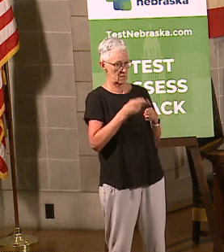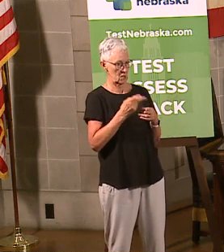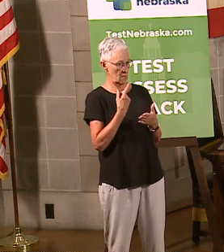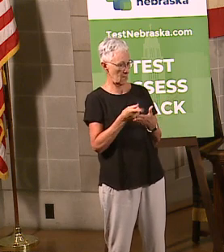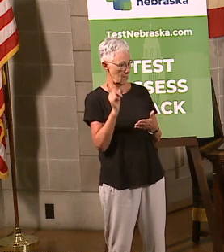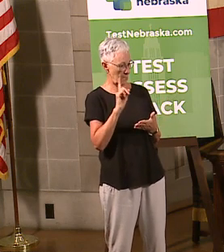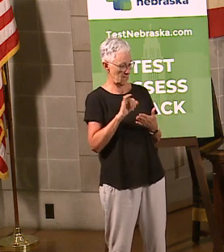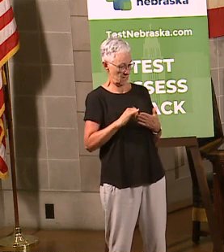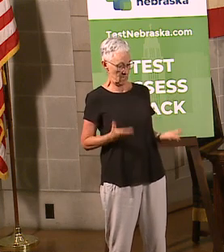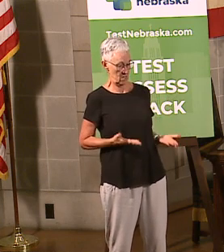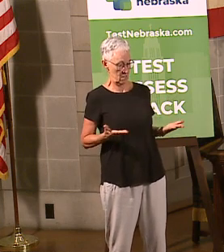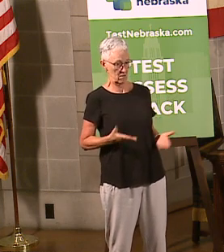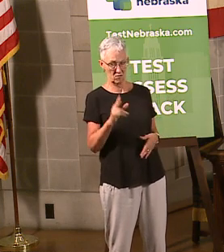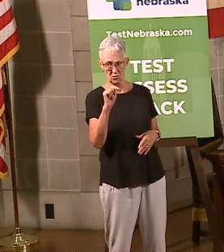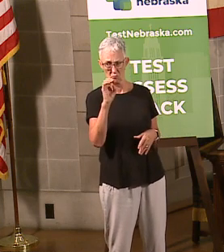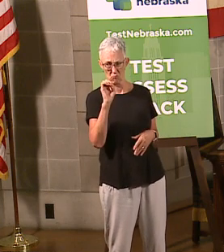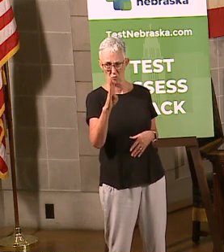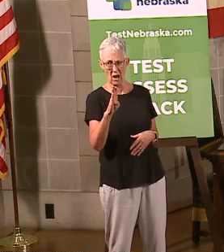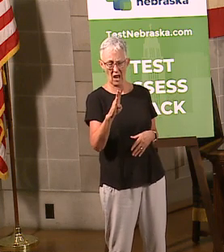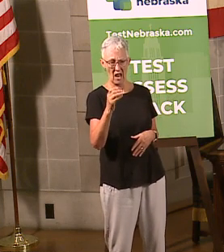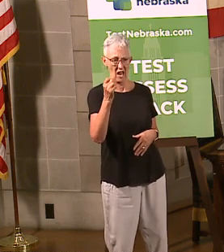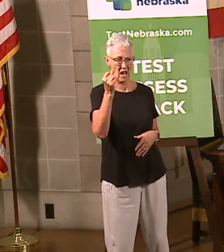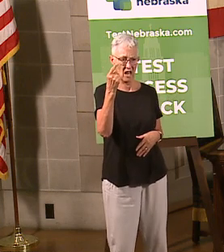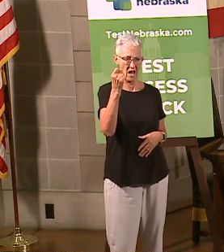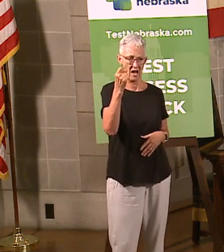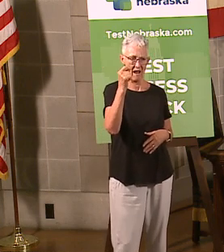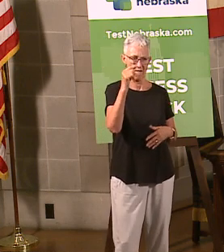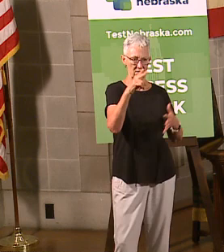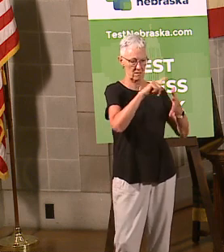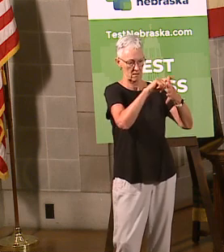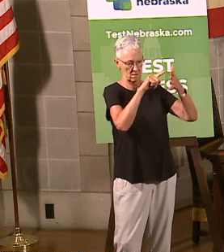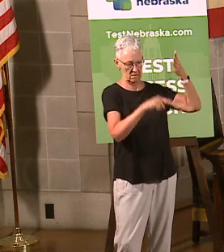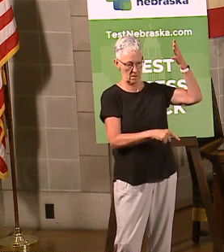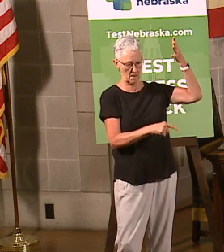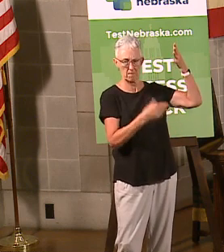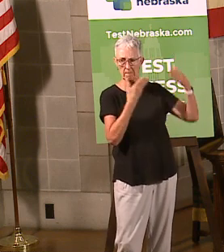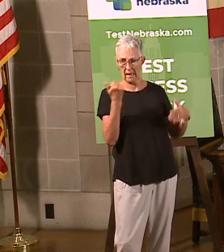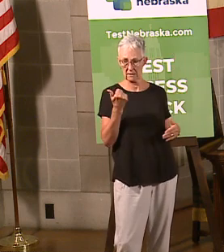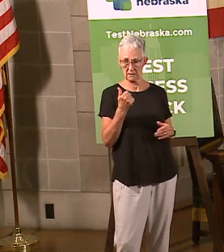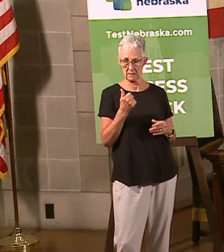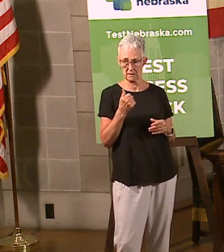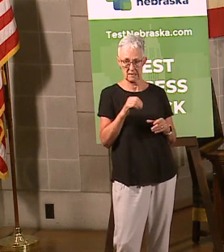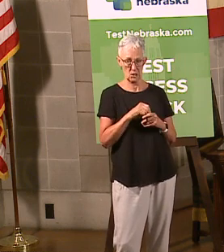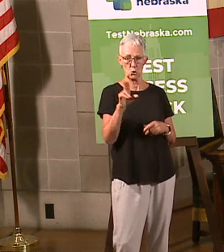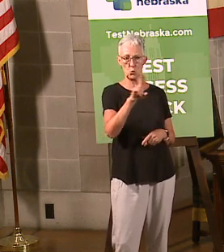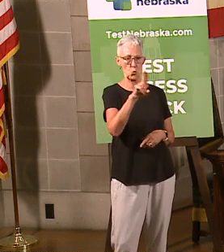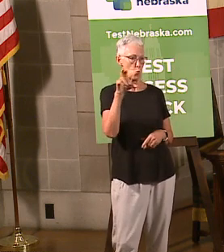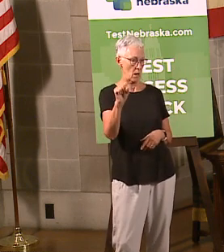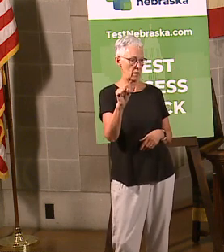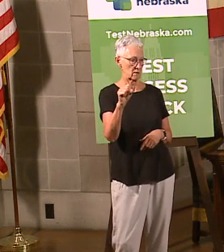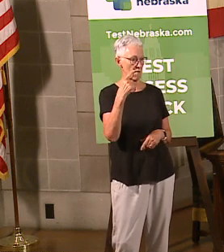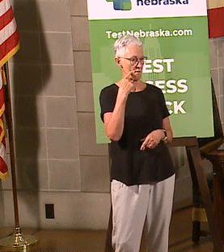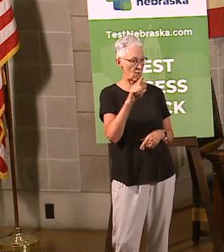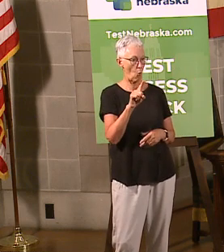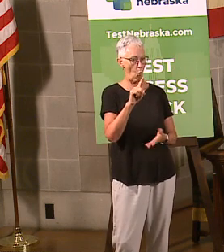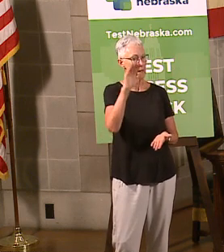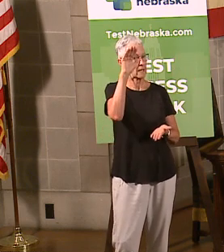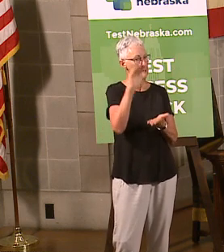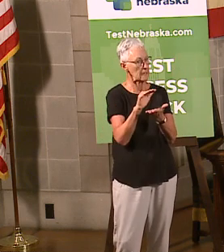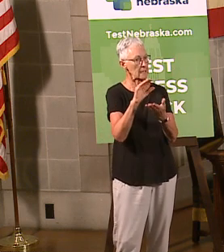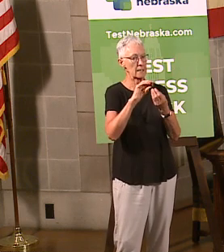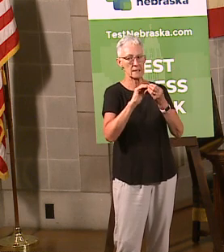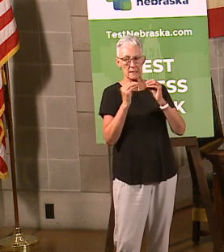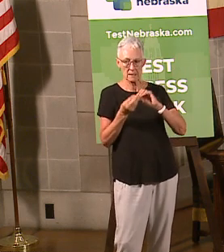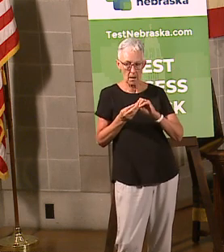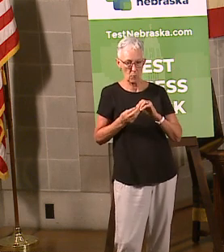that Nebraska ranks 11th best in the country as far as the number of residents in long-term care facilities